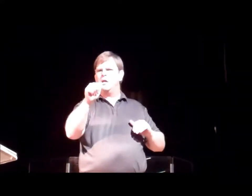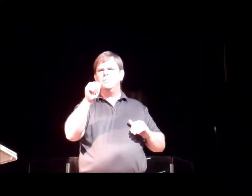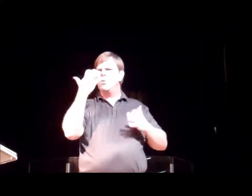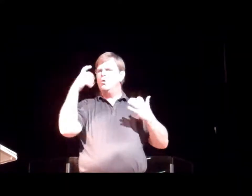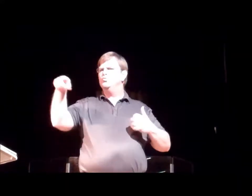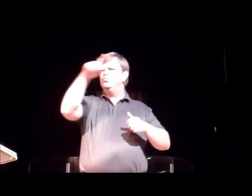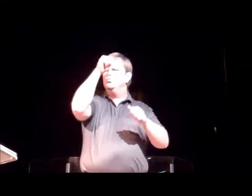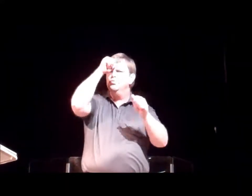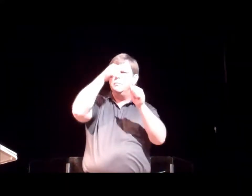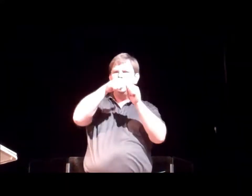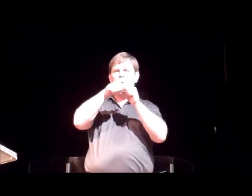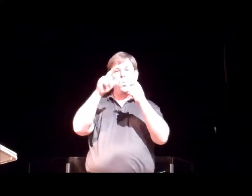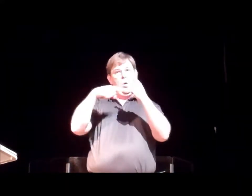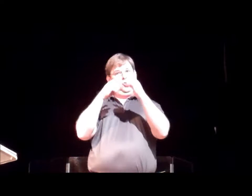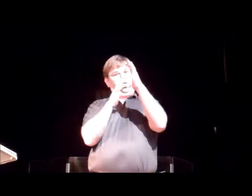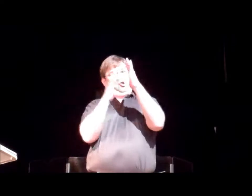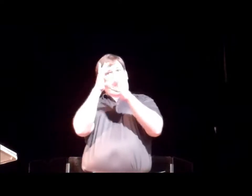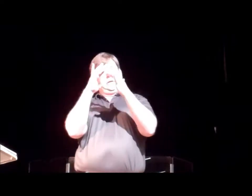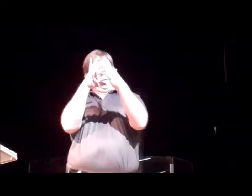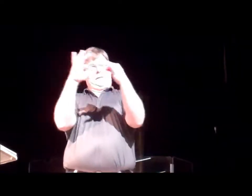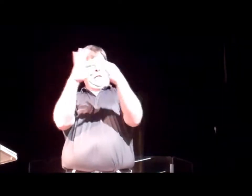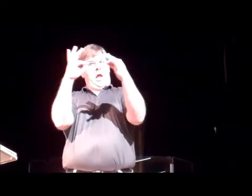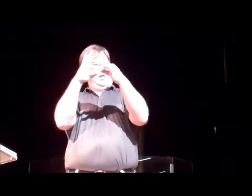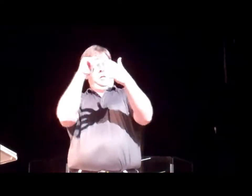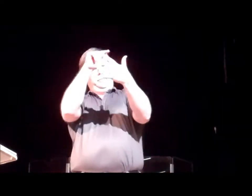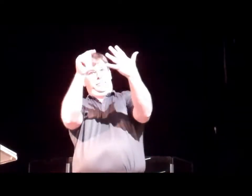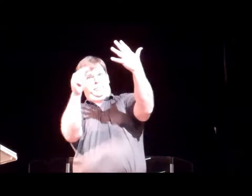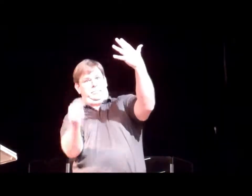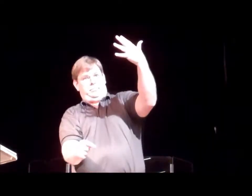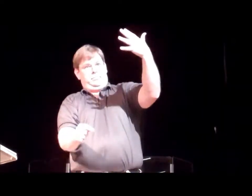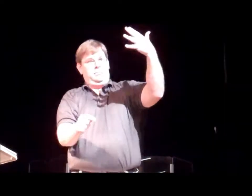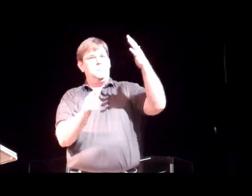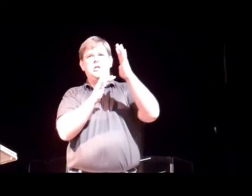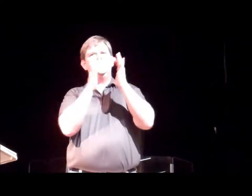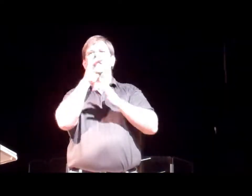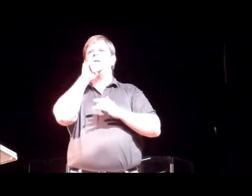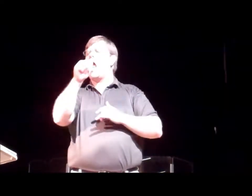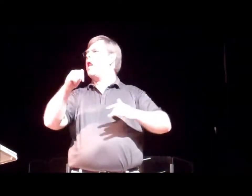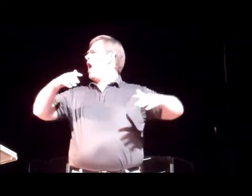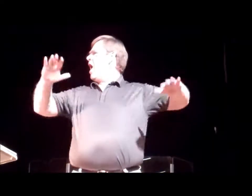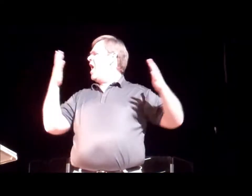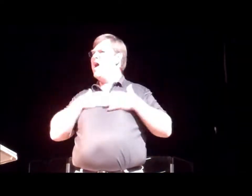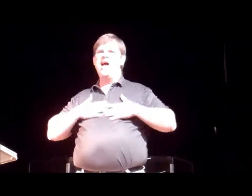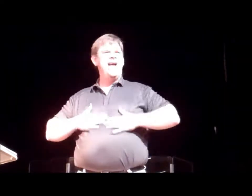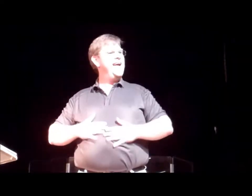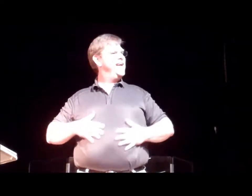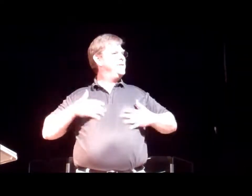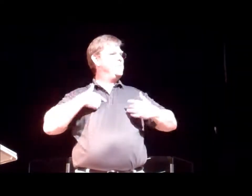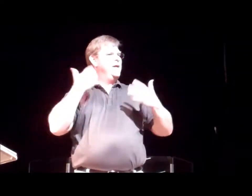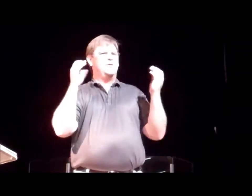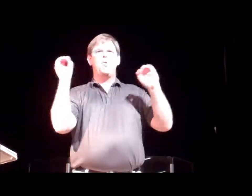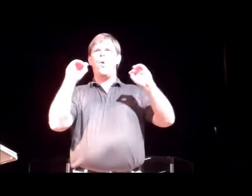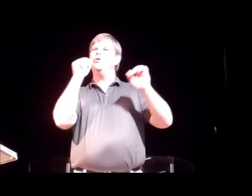not over. I don't know if you remember, he made several comments. And none of